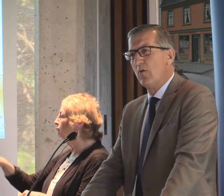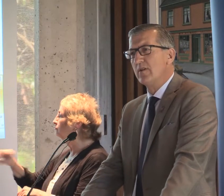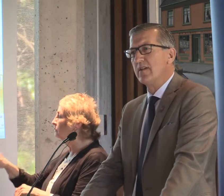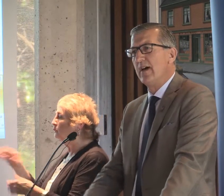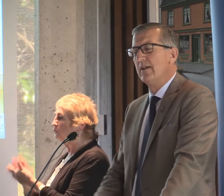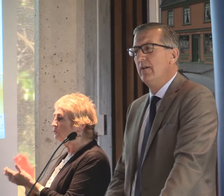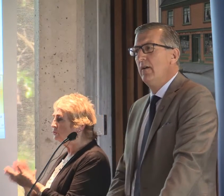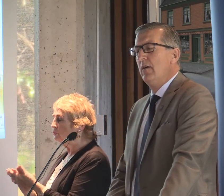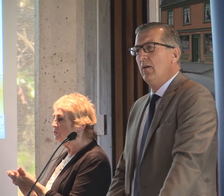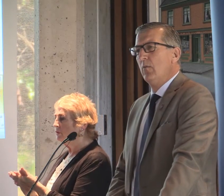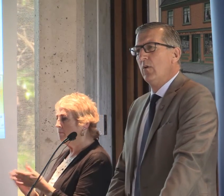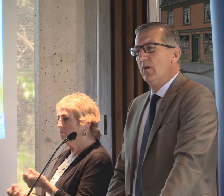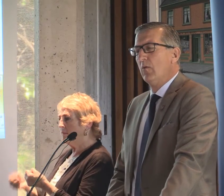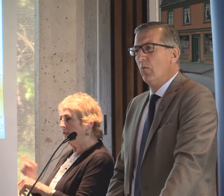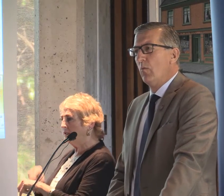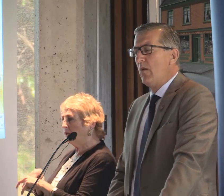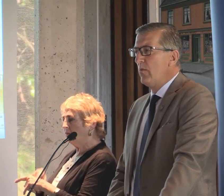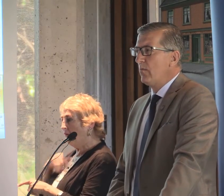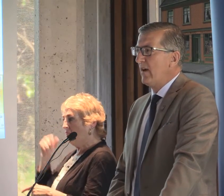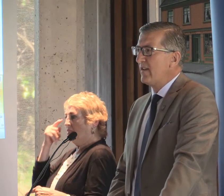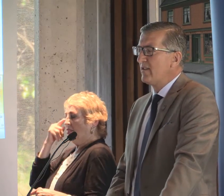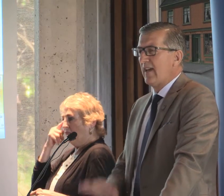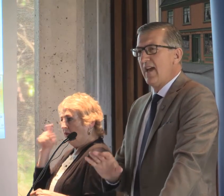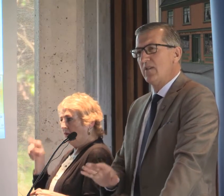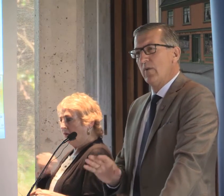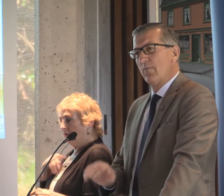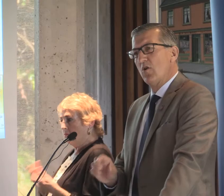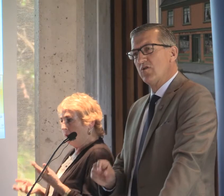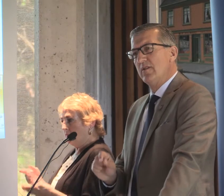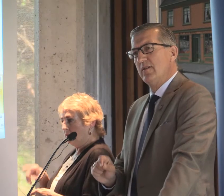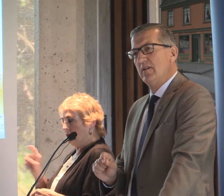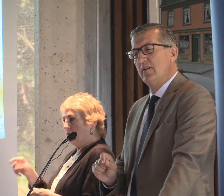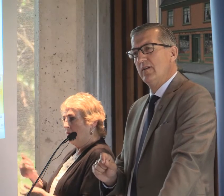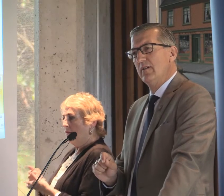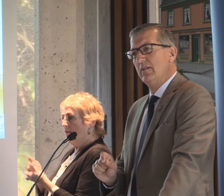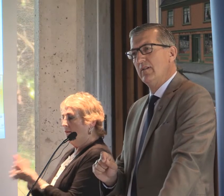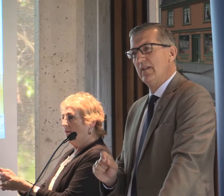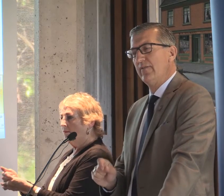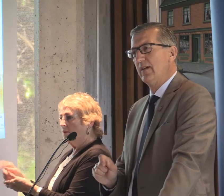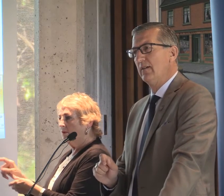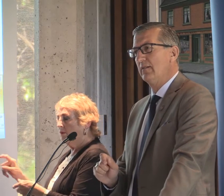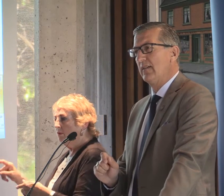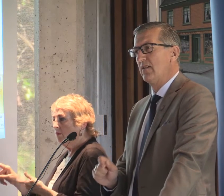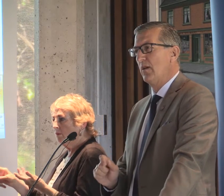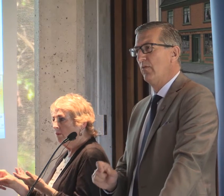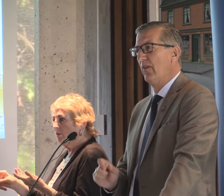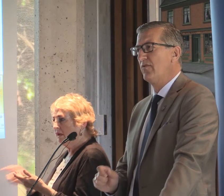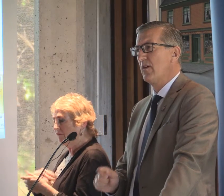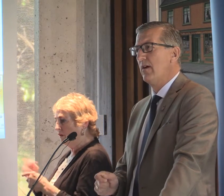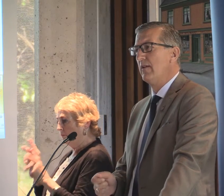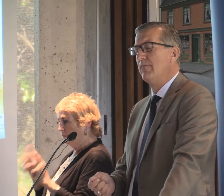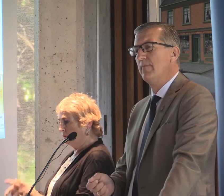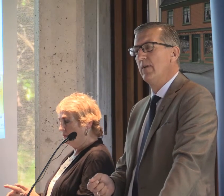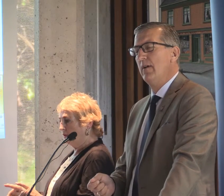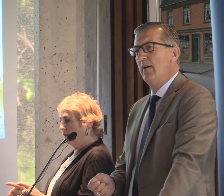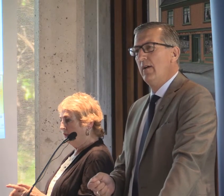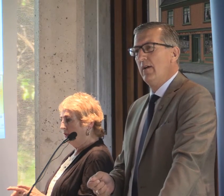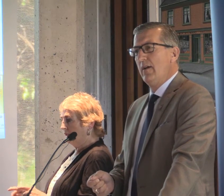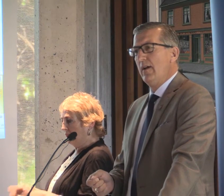don't focus on, well, what is the case when a person living that type of